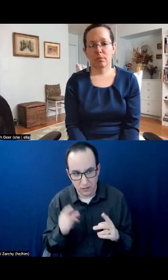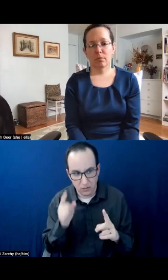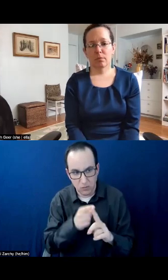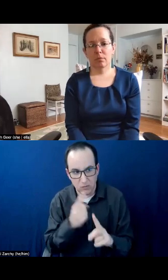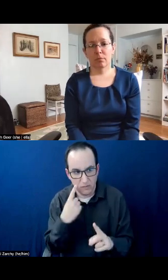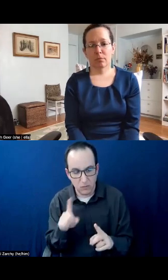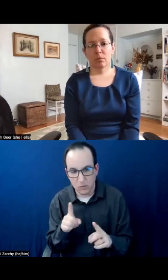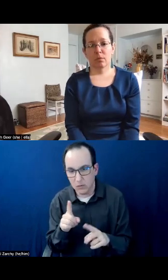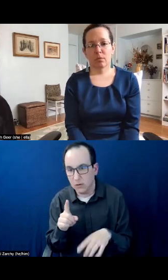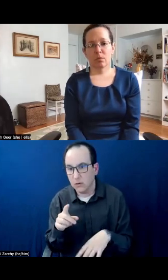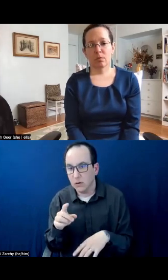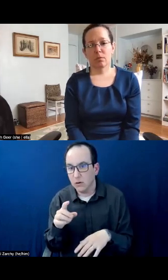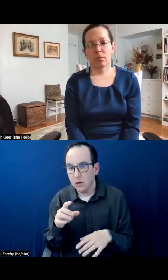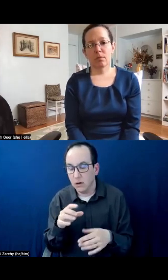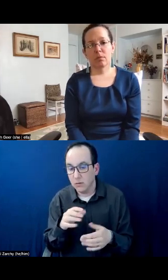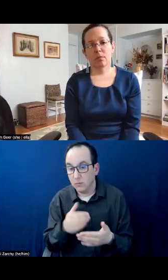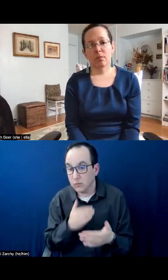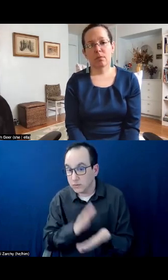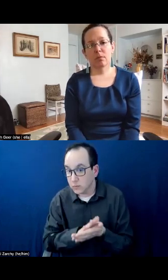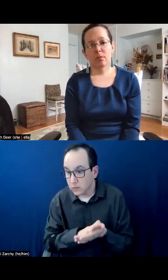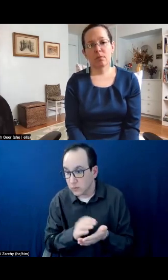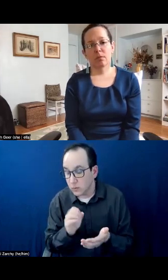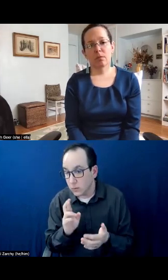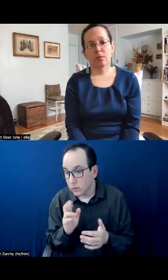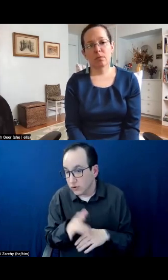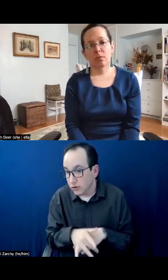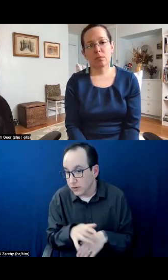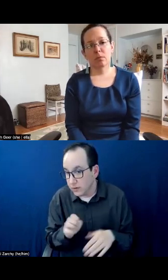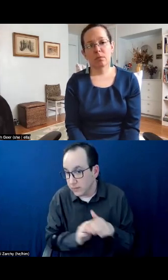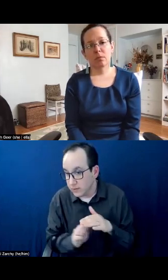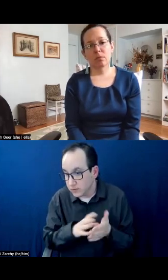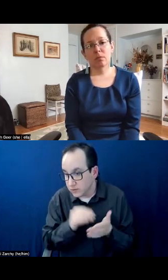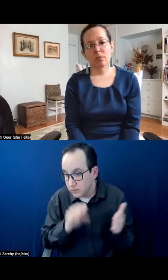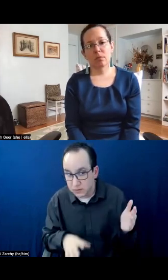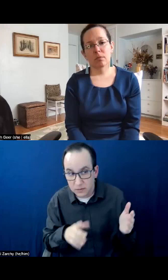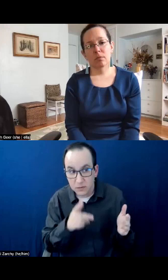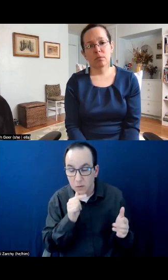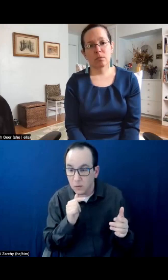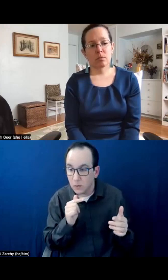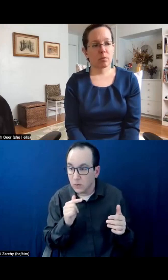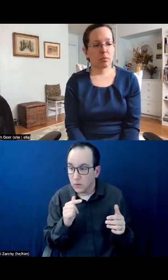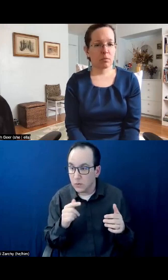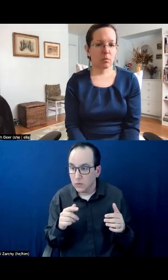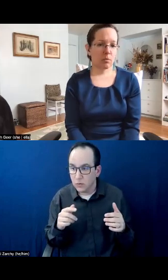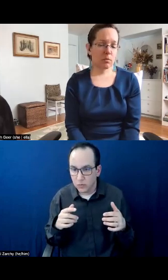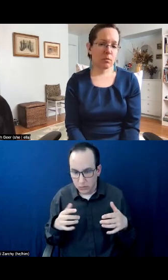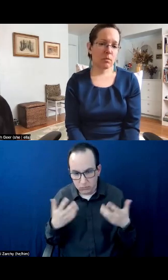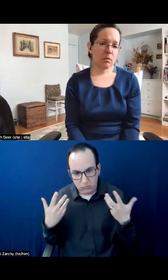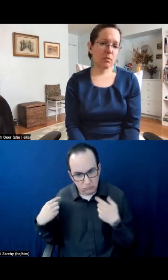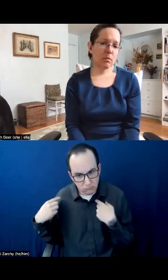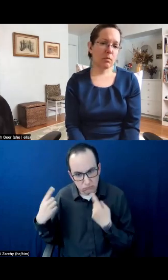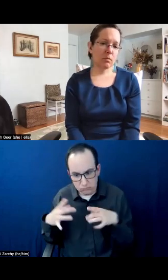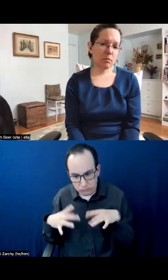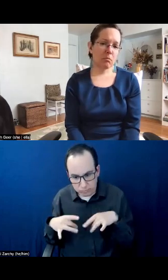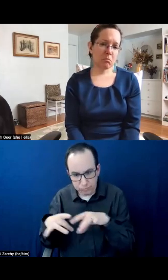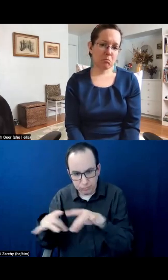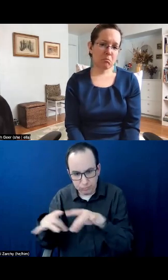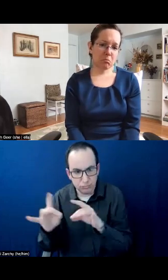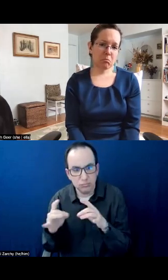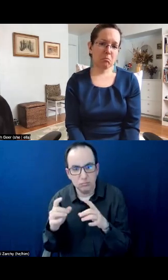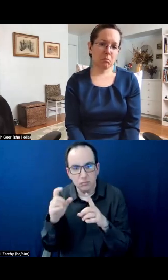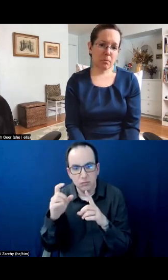I've often used this second bullet point here for preschool or early elementary students